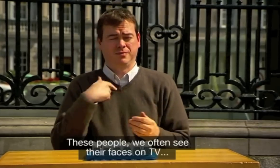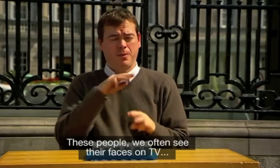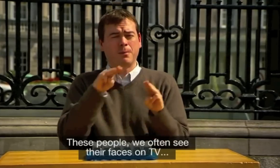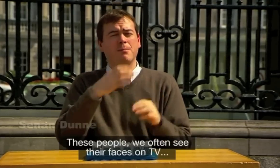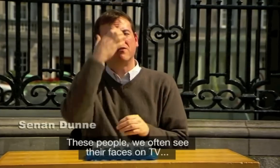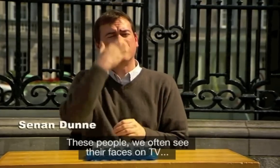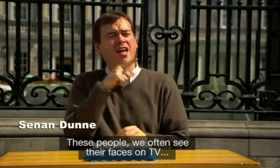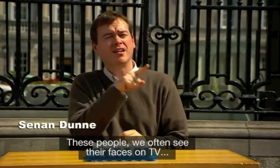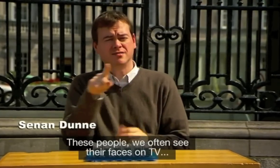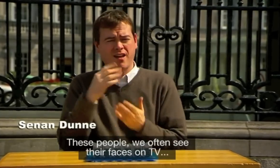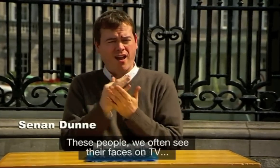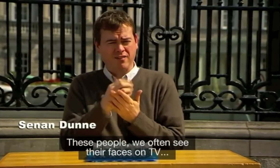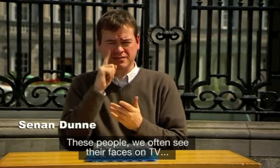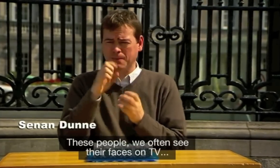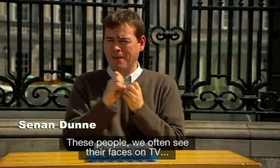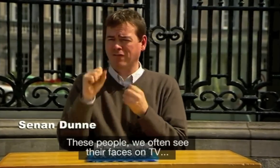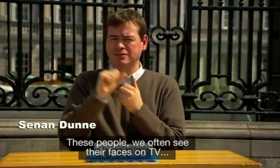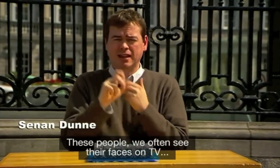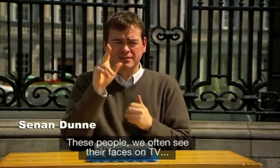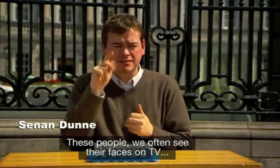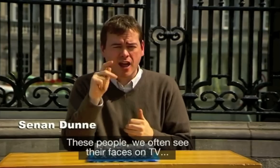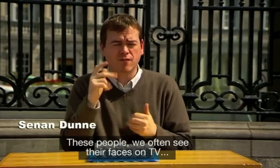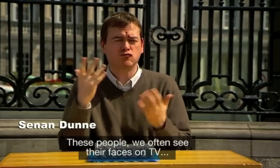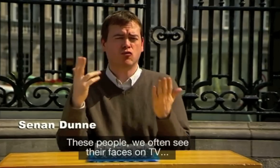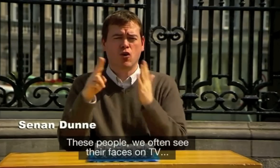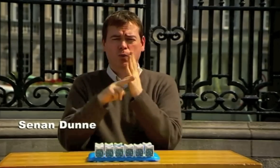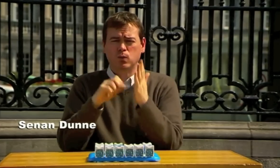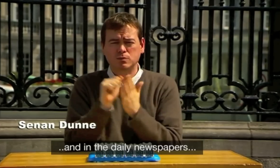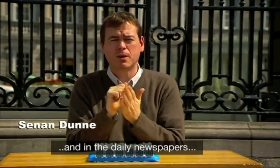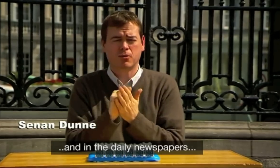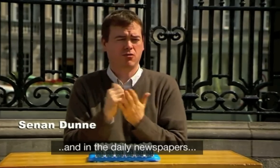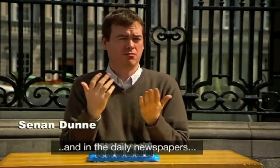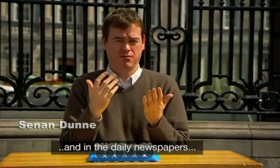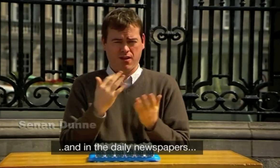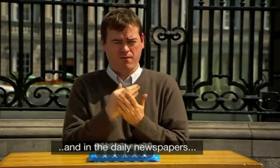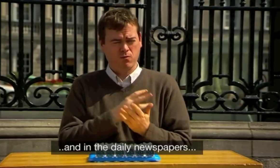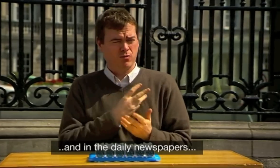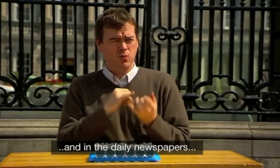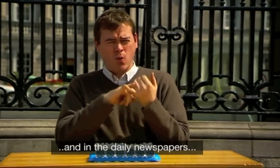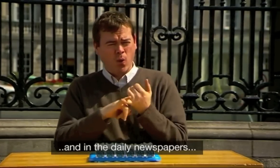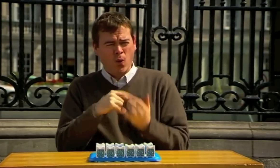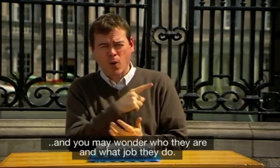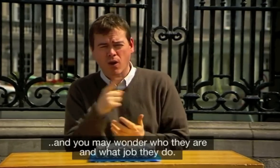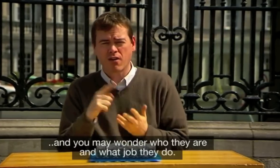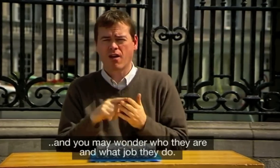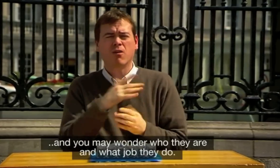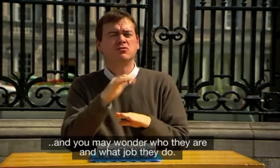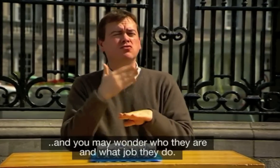These people. We often see their faces on TV and in the daily newspapers. And you may wonder who they